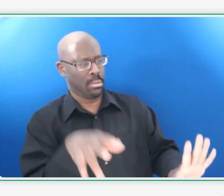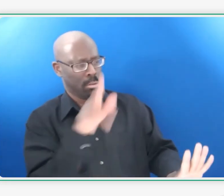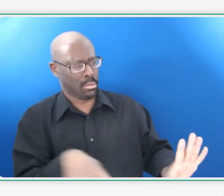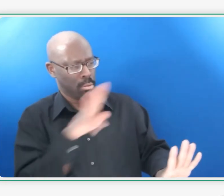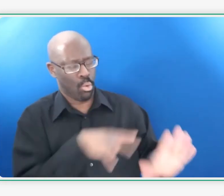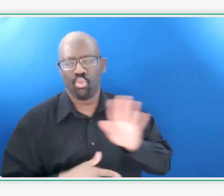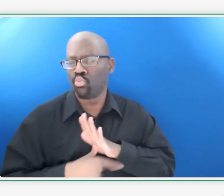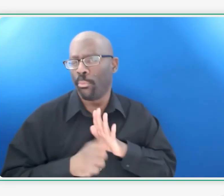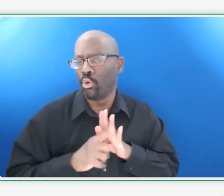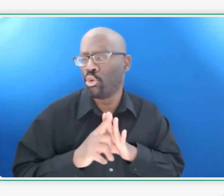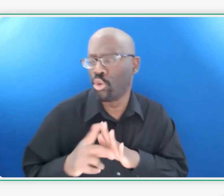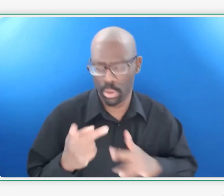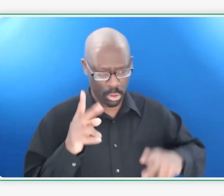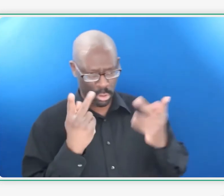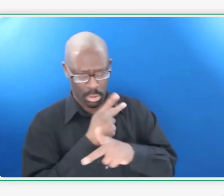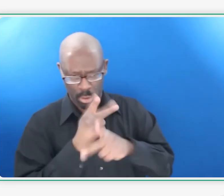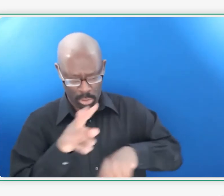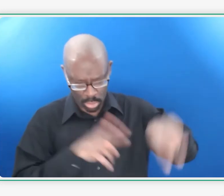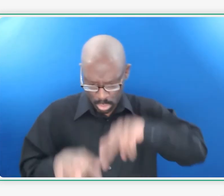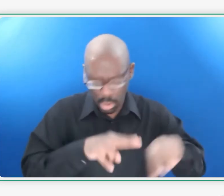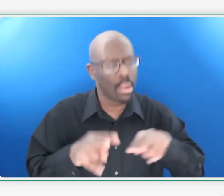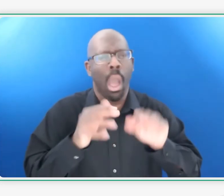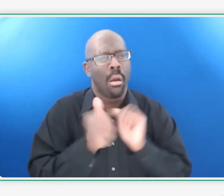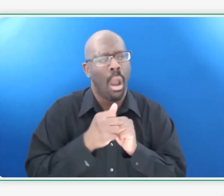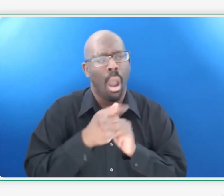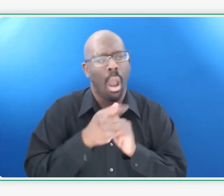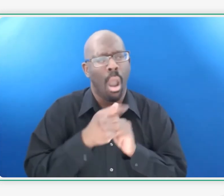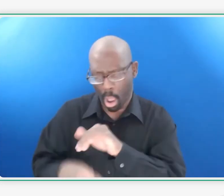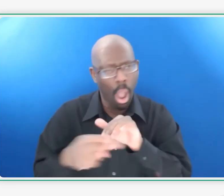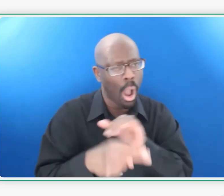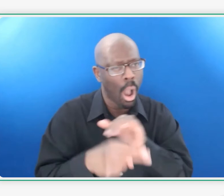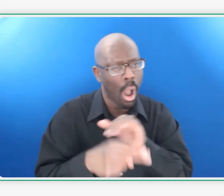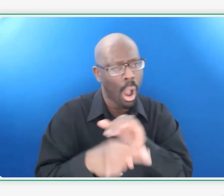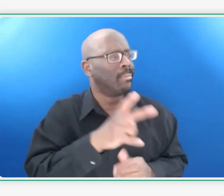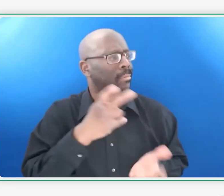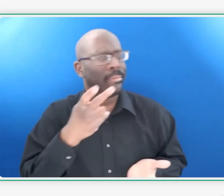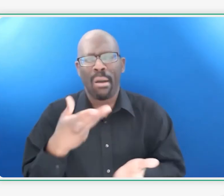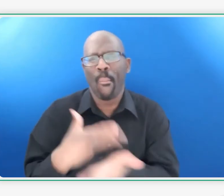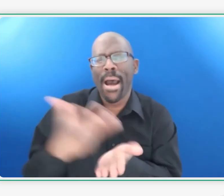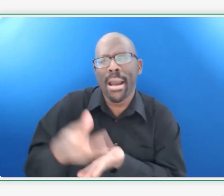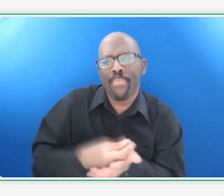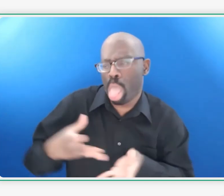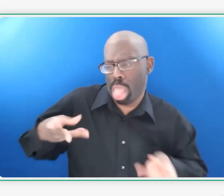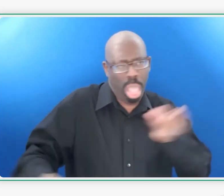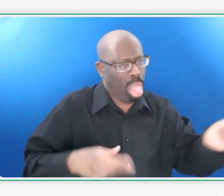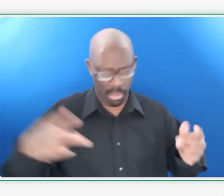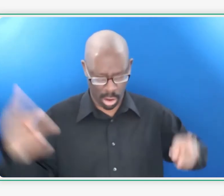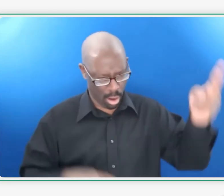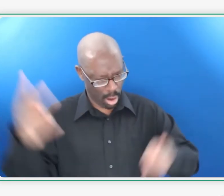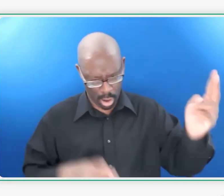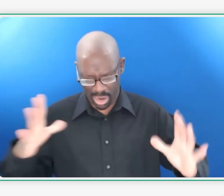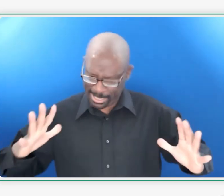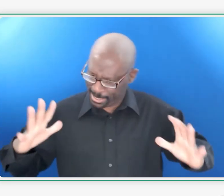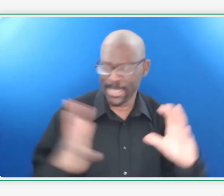The reason why is during that downturn, you have the opportunity to review your spending habits and see where you may need to